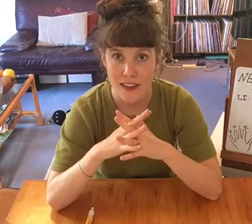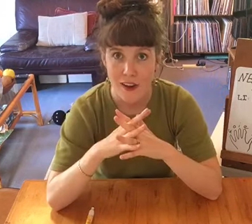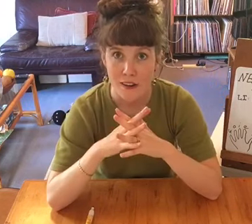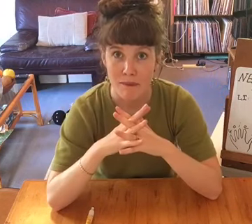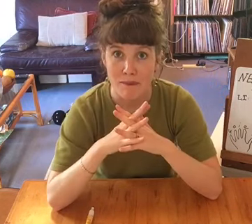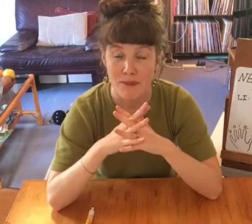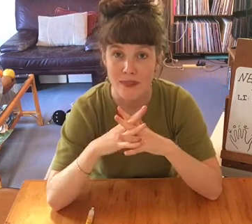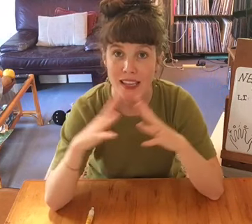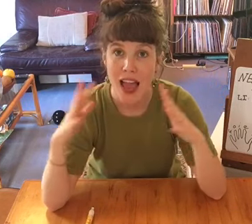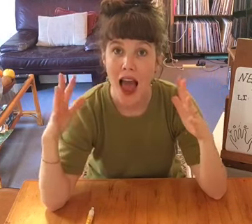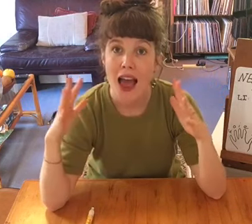them.